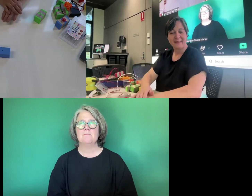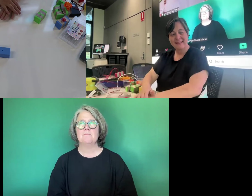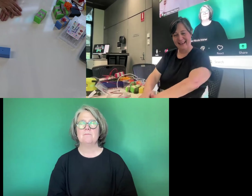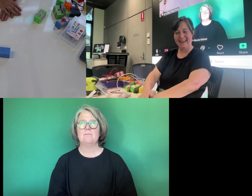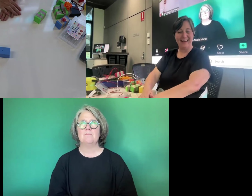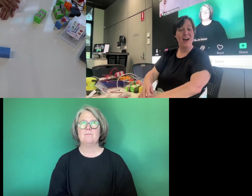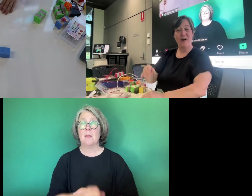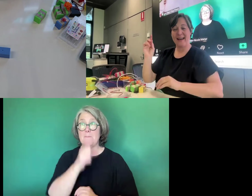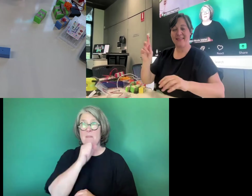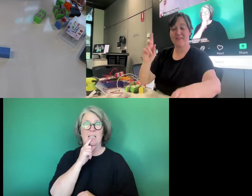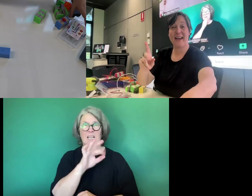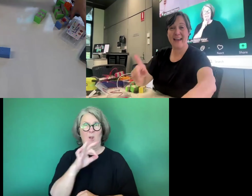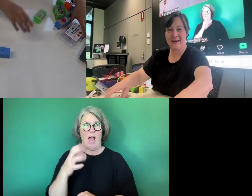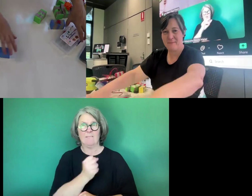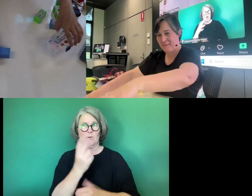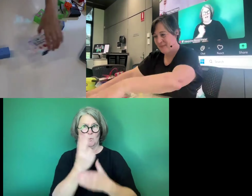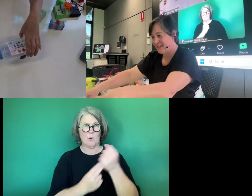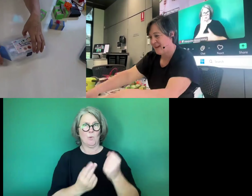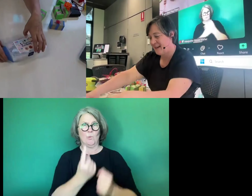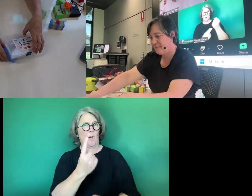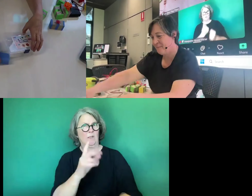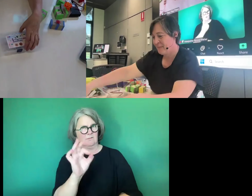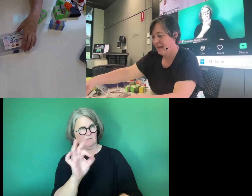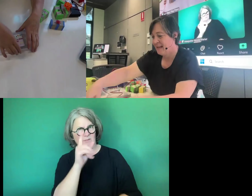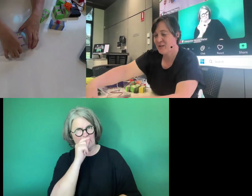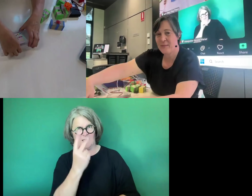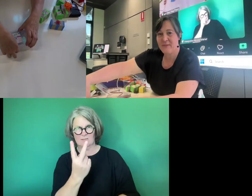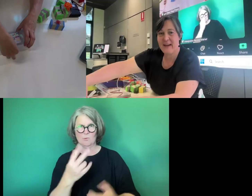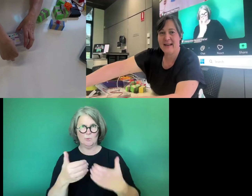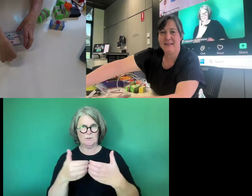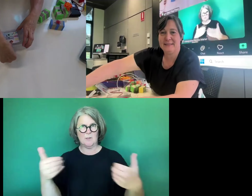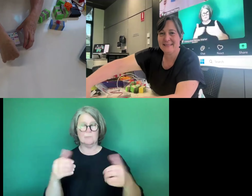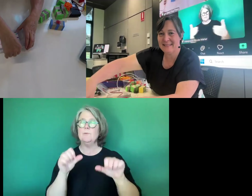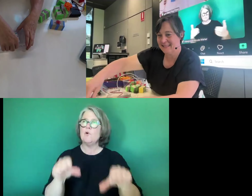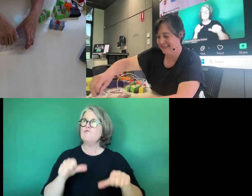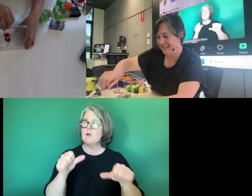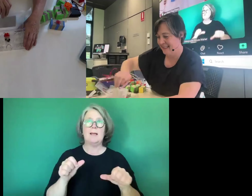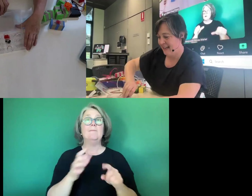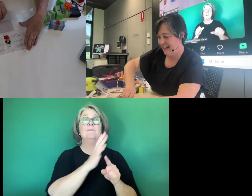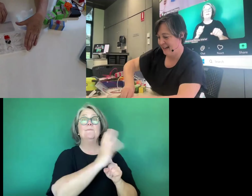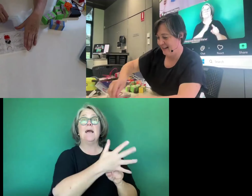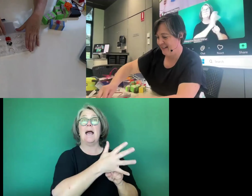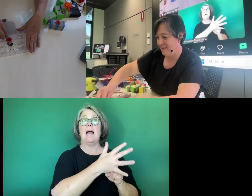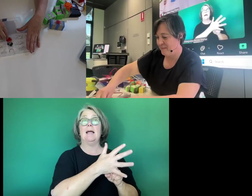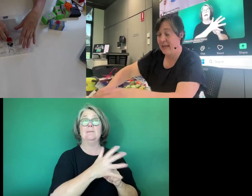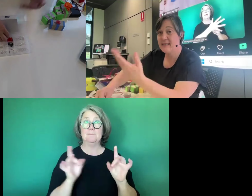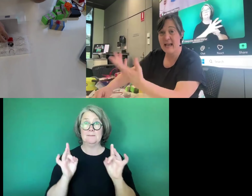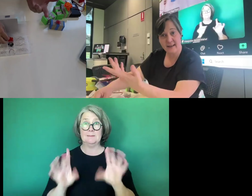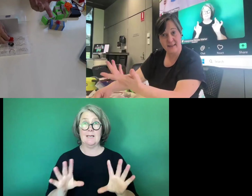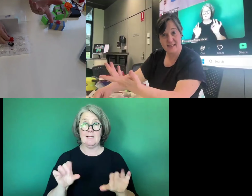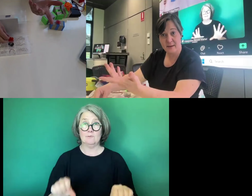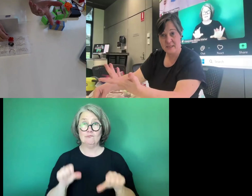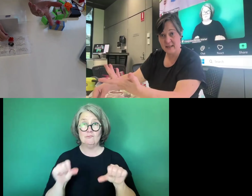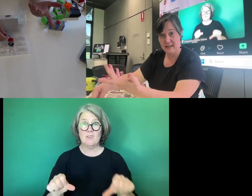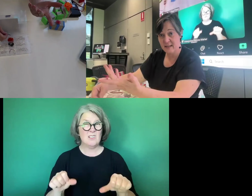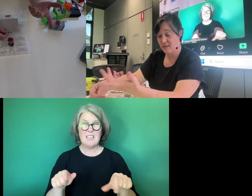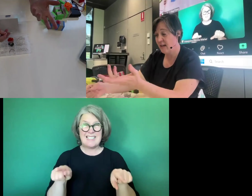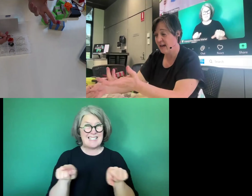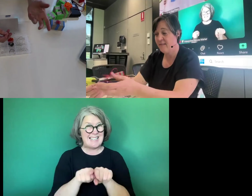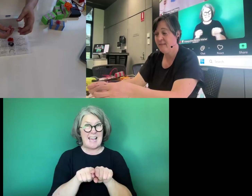Okay. All right, the fan. Let's grab the fan out. All right, exactly the